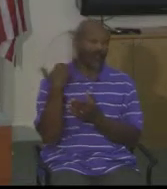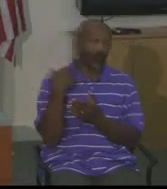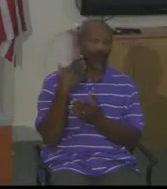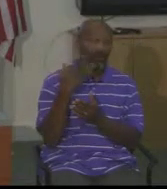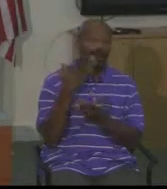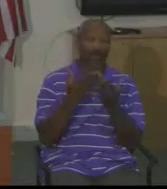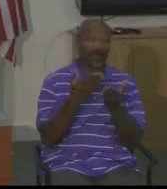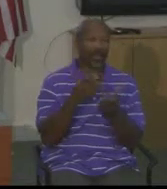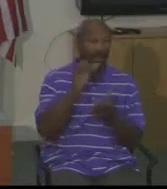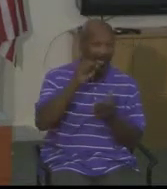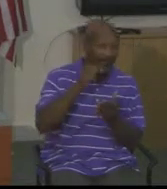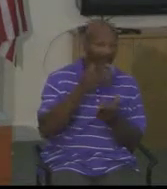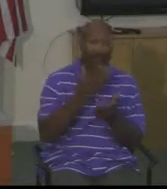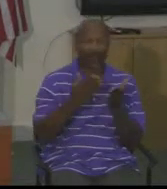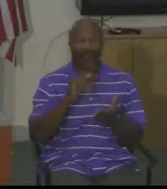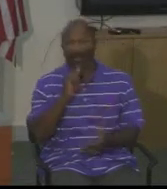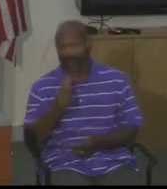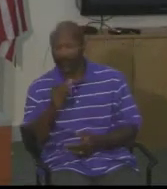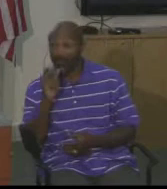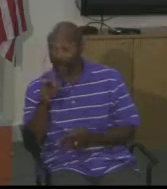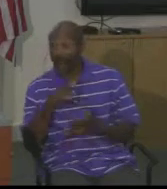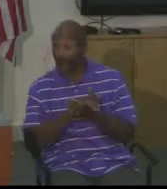not.